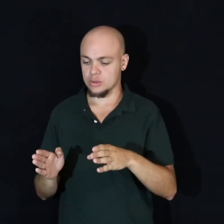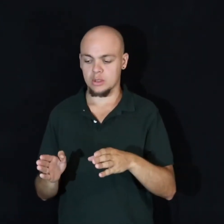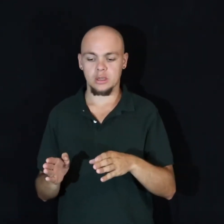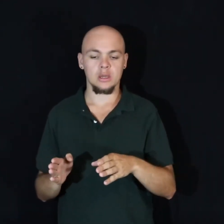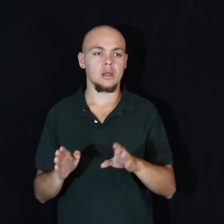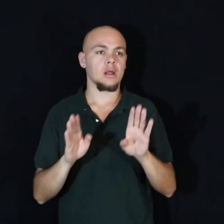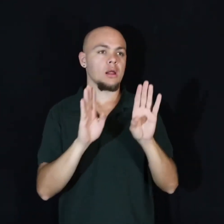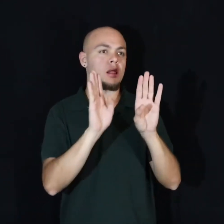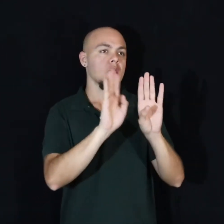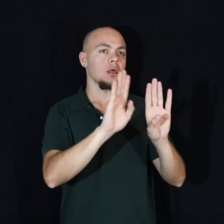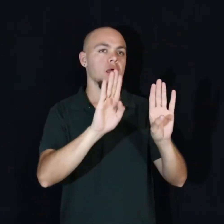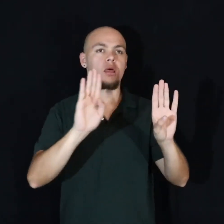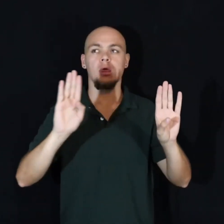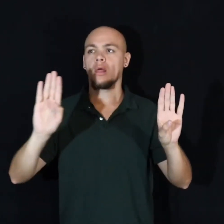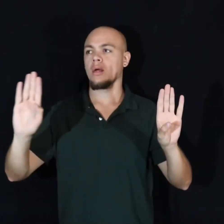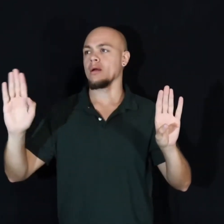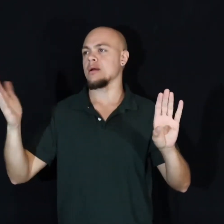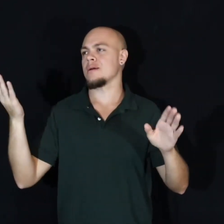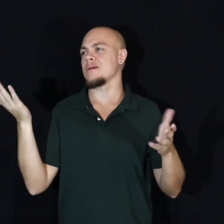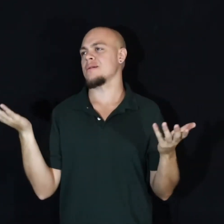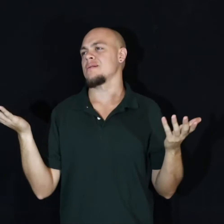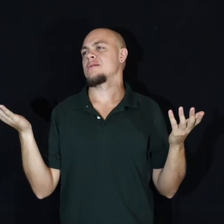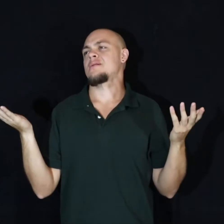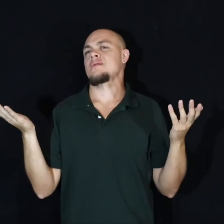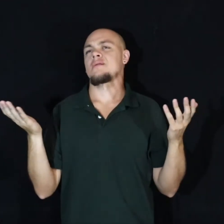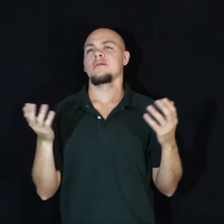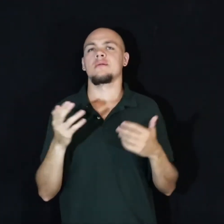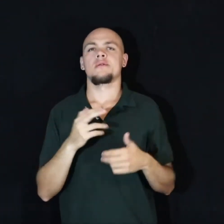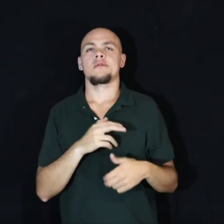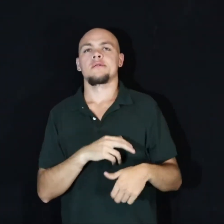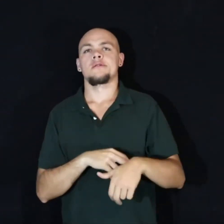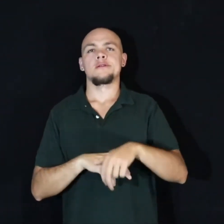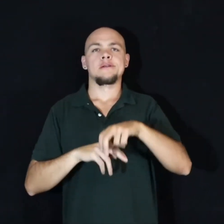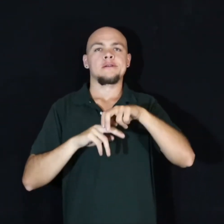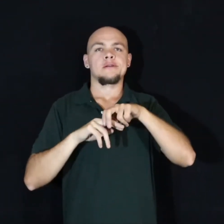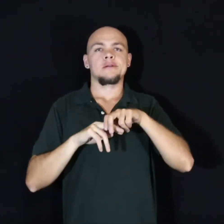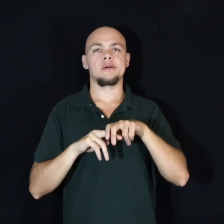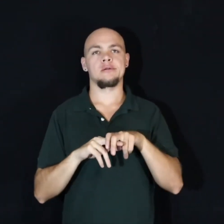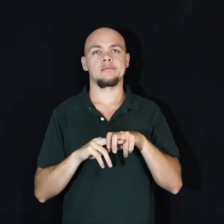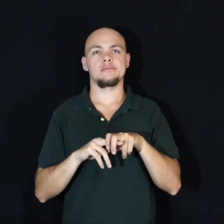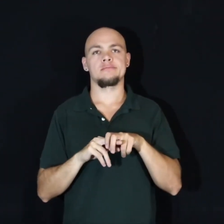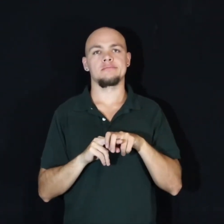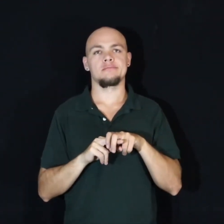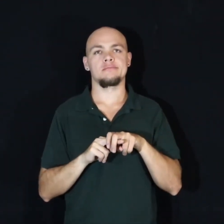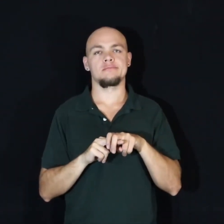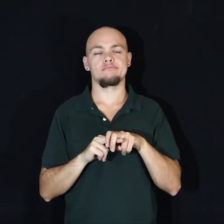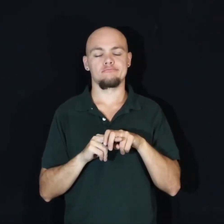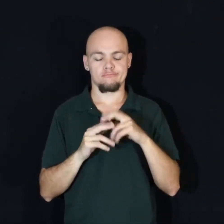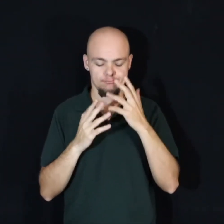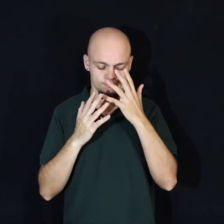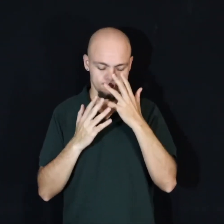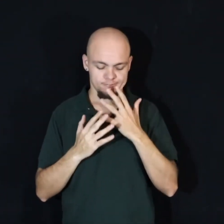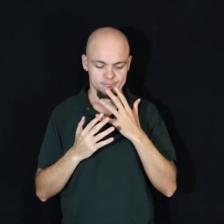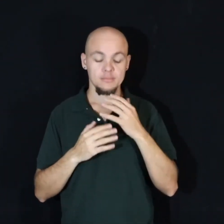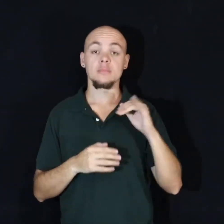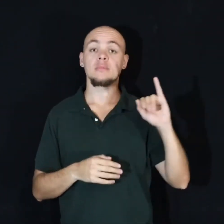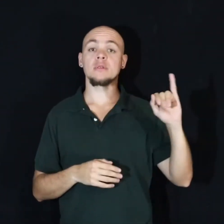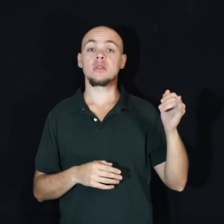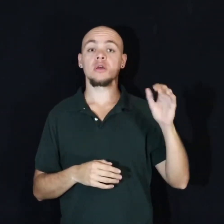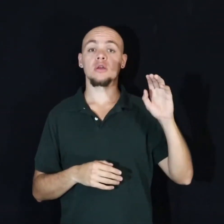of unwhitewashed fence, and sat down on a tree-box, discouraged. Jim came skipping out at the gate with a